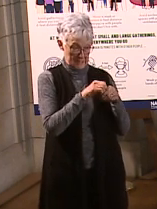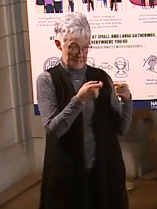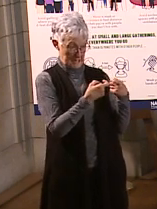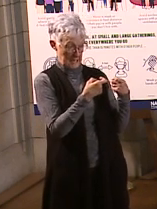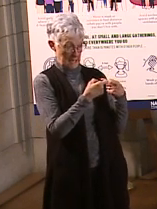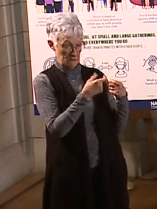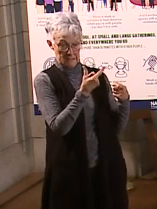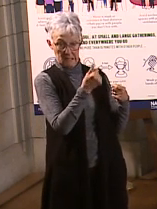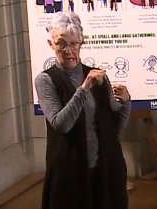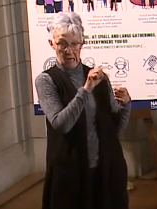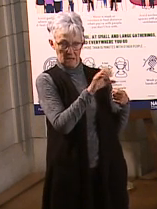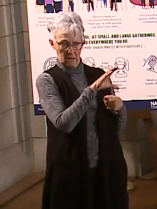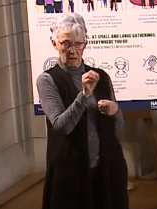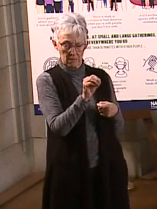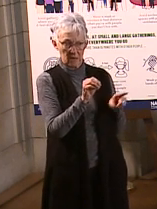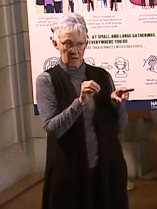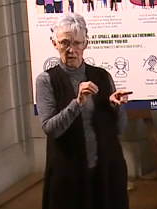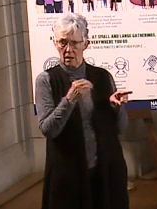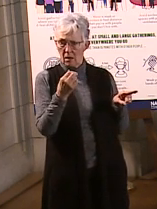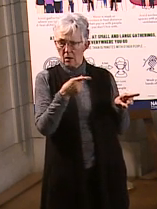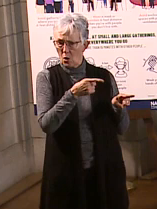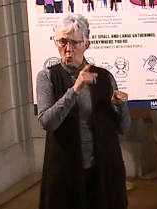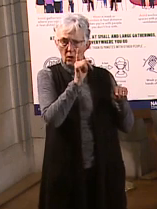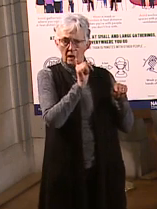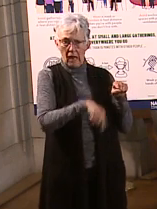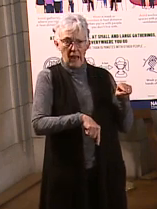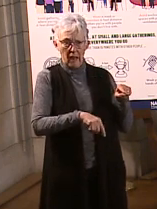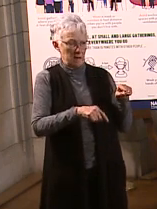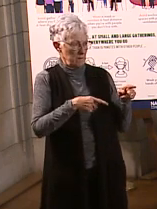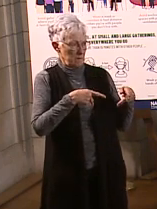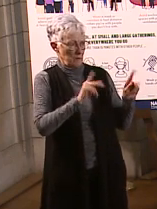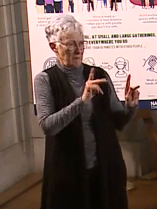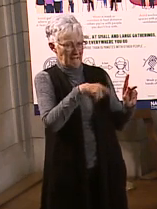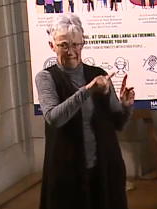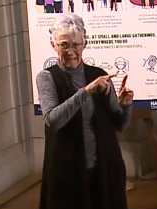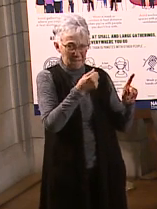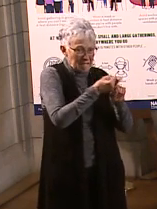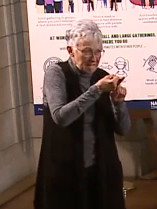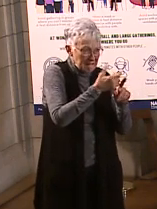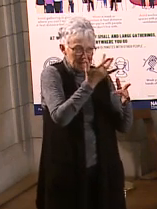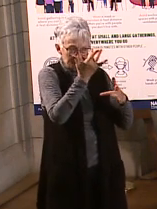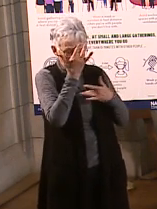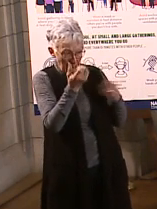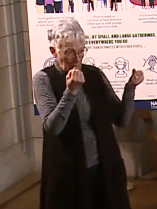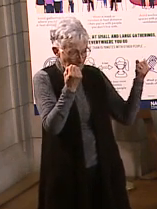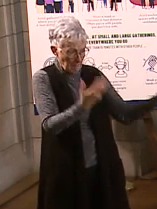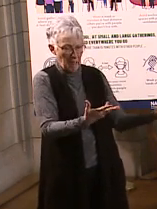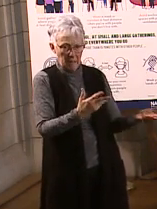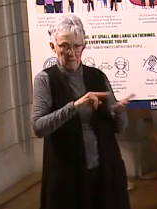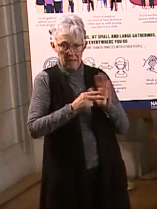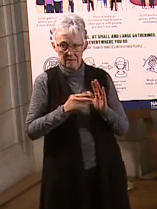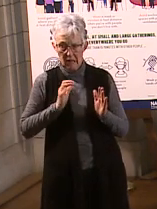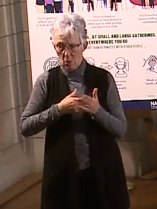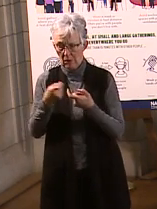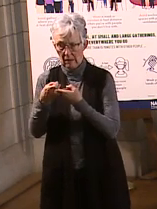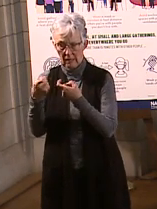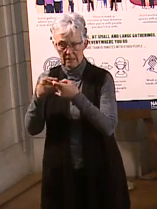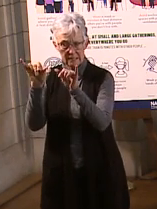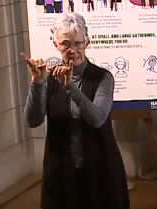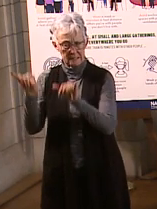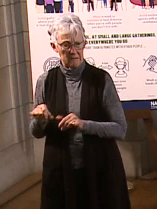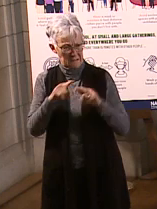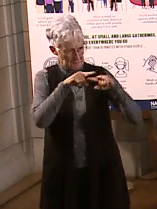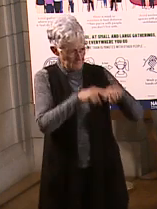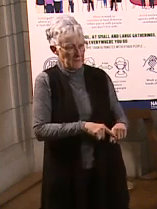heat going. And certainly during this cold snap, we can all see why that's important. That's a public safety issue. Also in there is